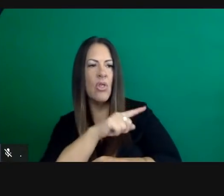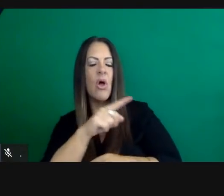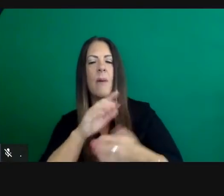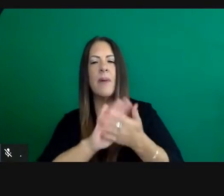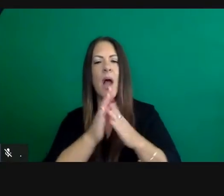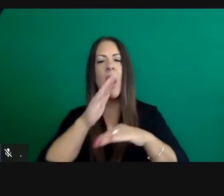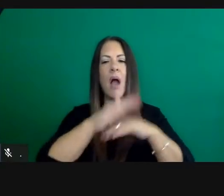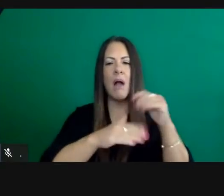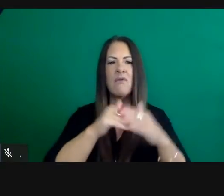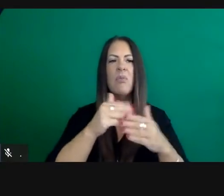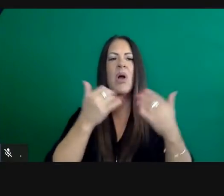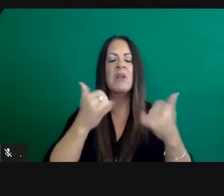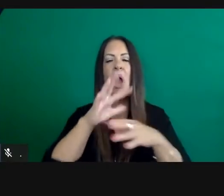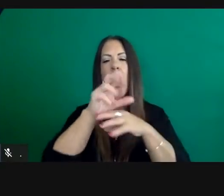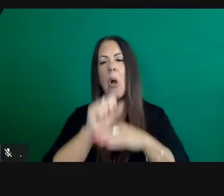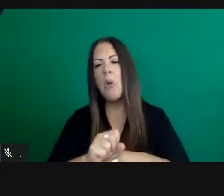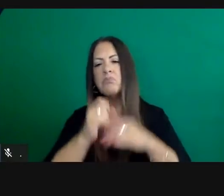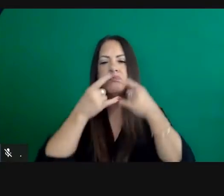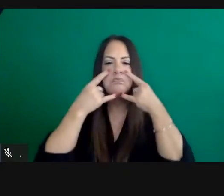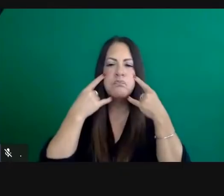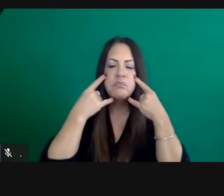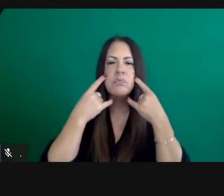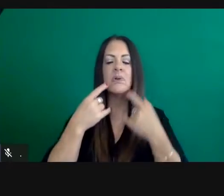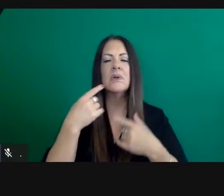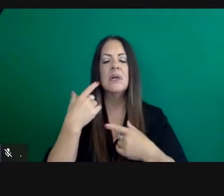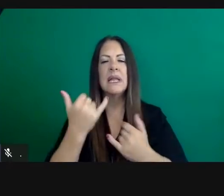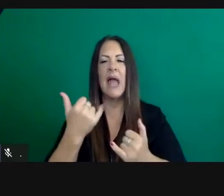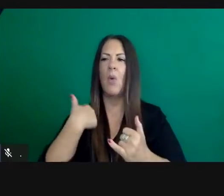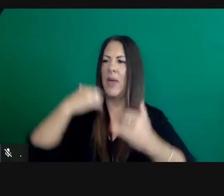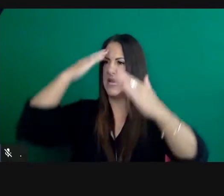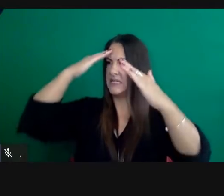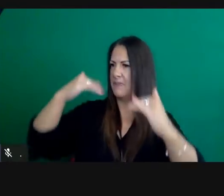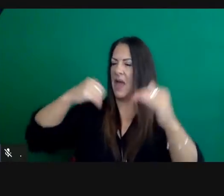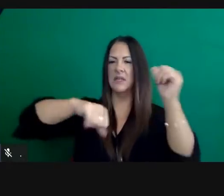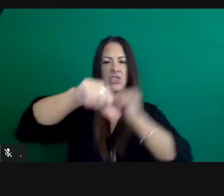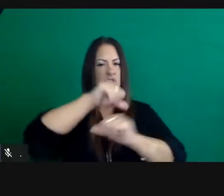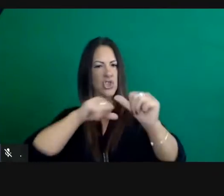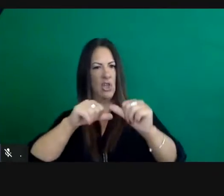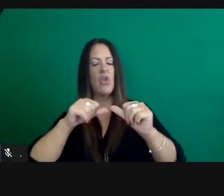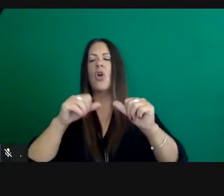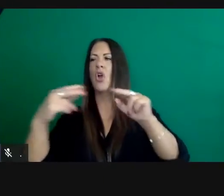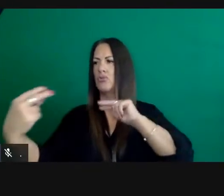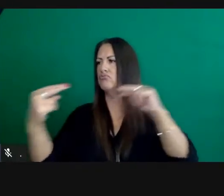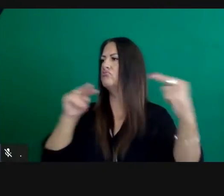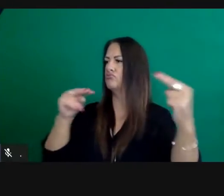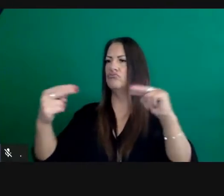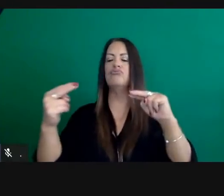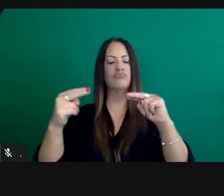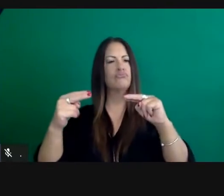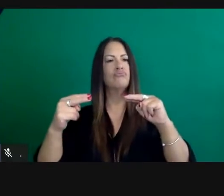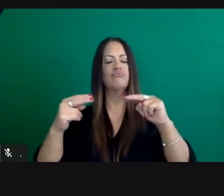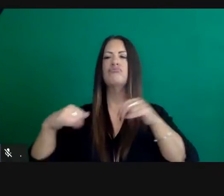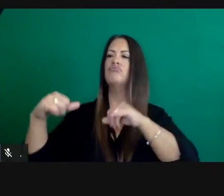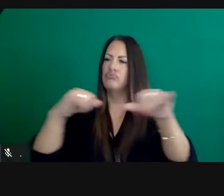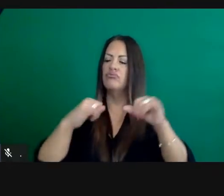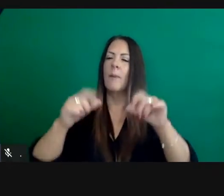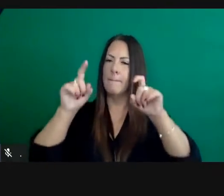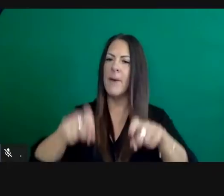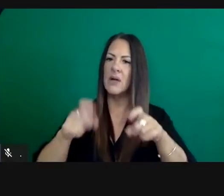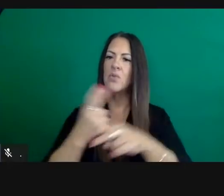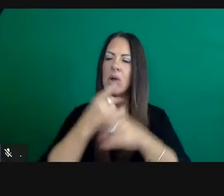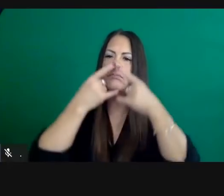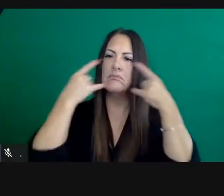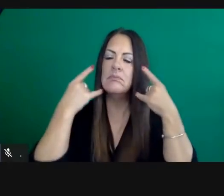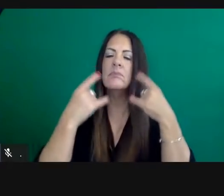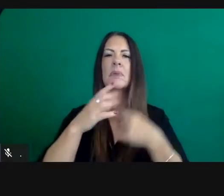comfortable wearing their mask, how they expect their neighbors and their communities to wear their mask when they're out, that they try to avoid high times